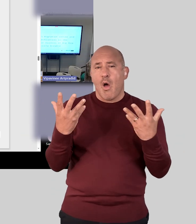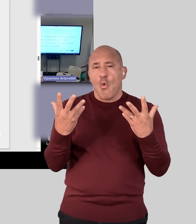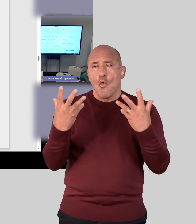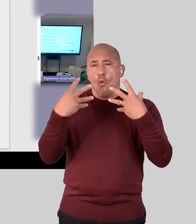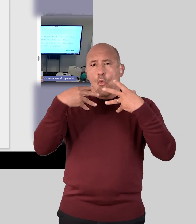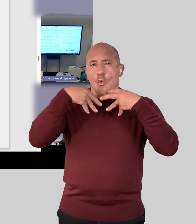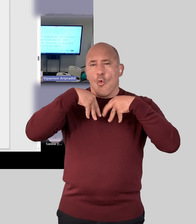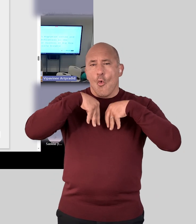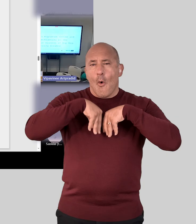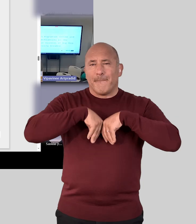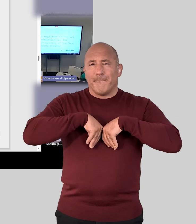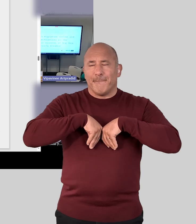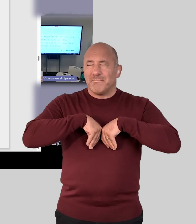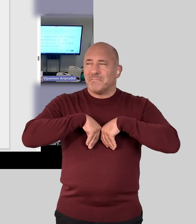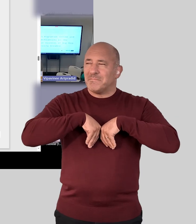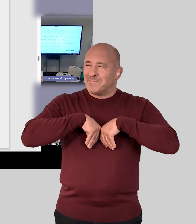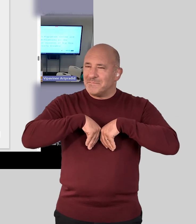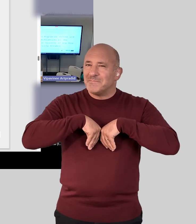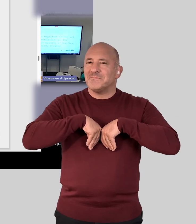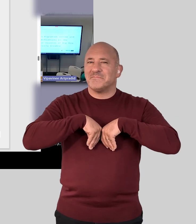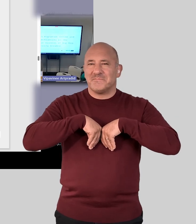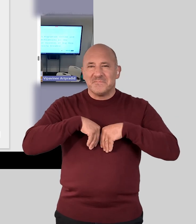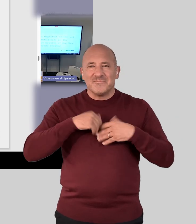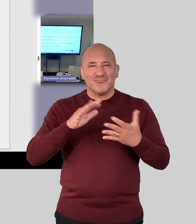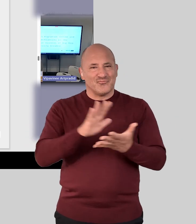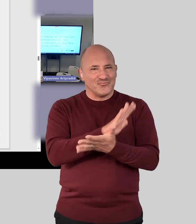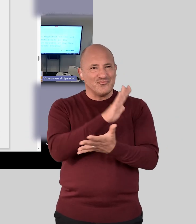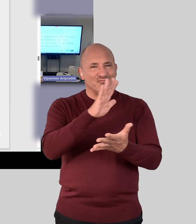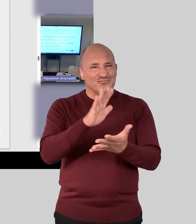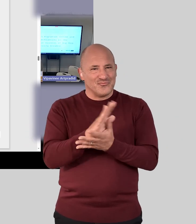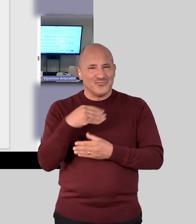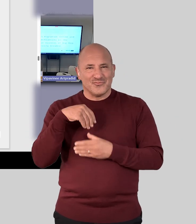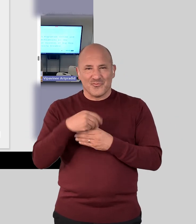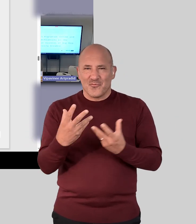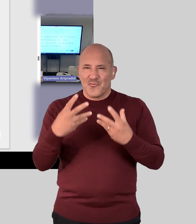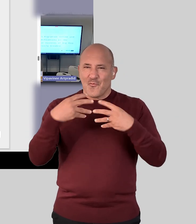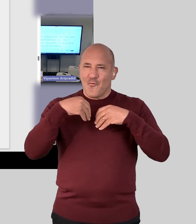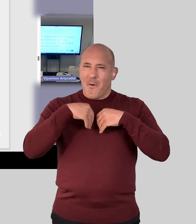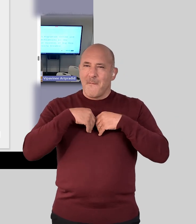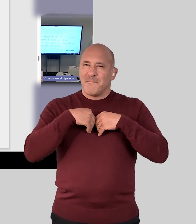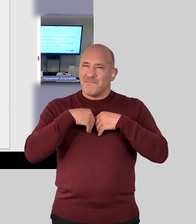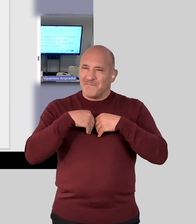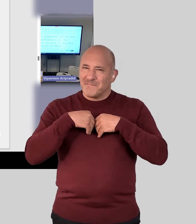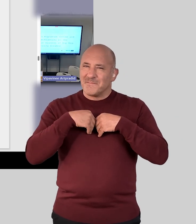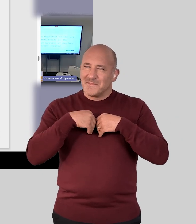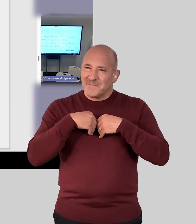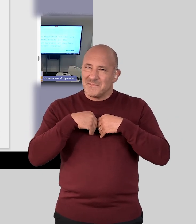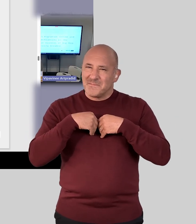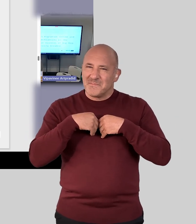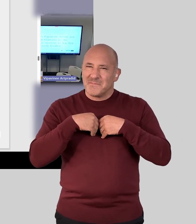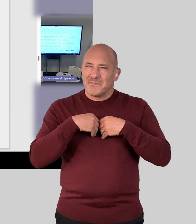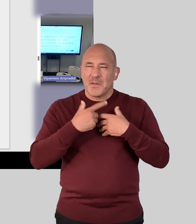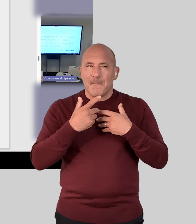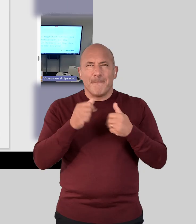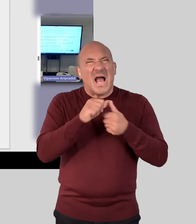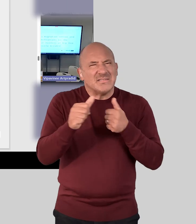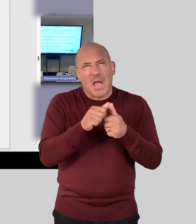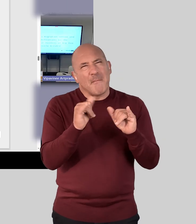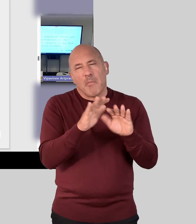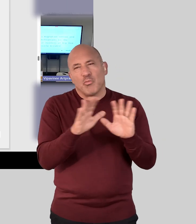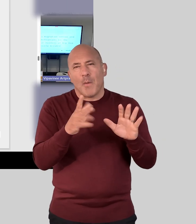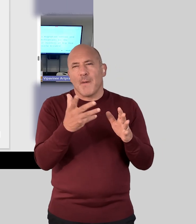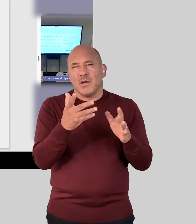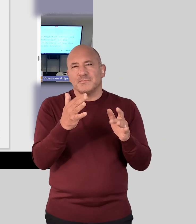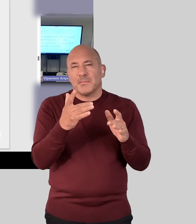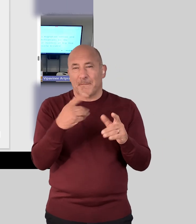experience, you're just taking it in as it is, and that's it. And I think that's